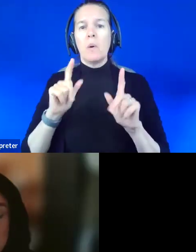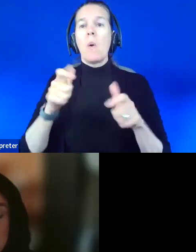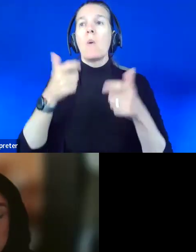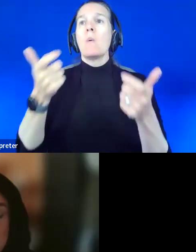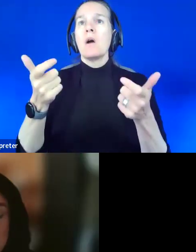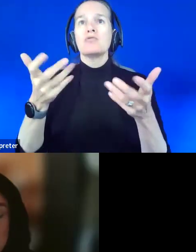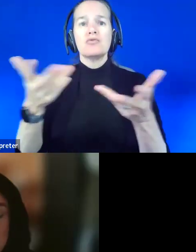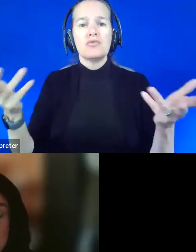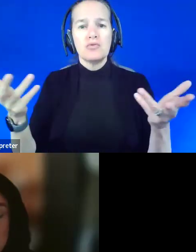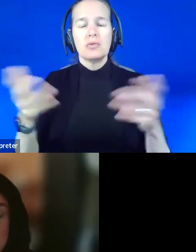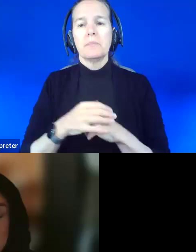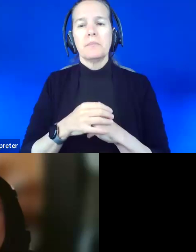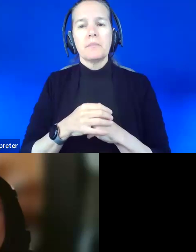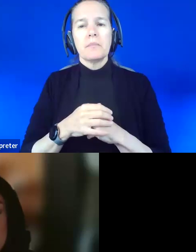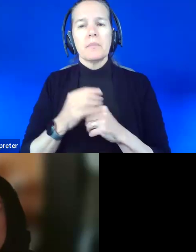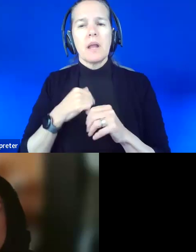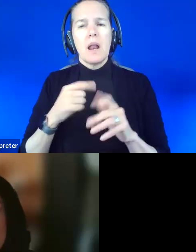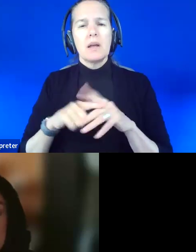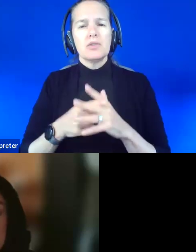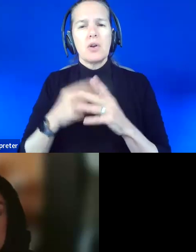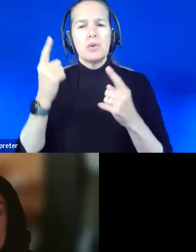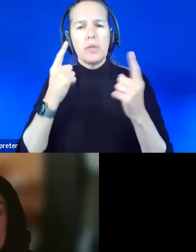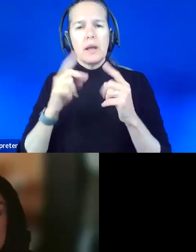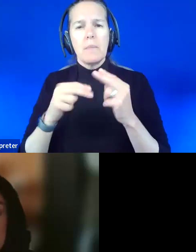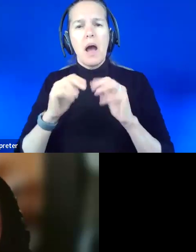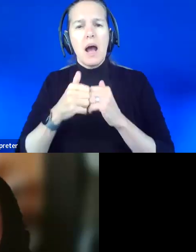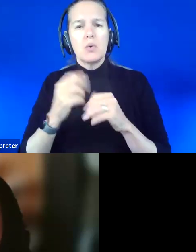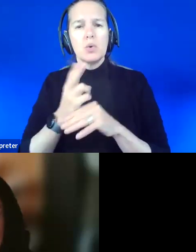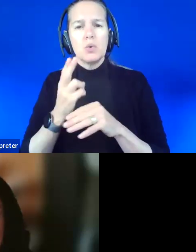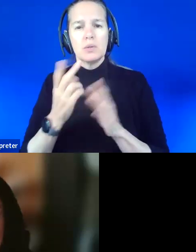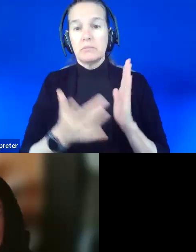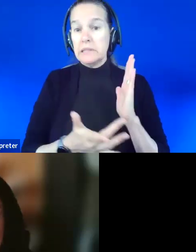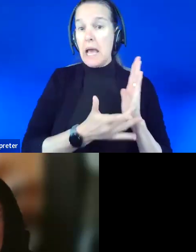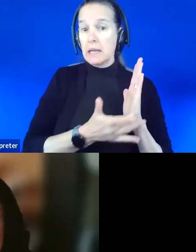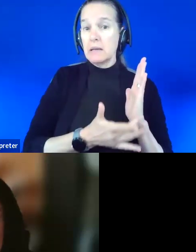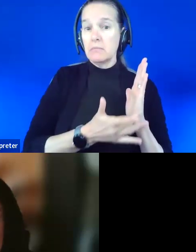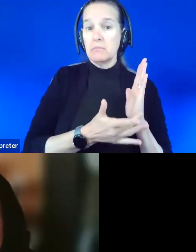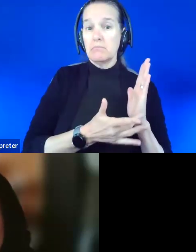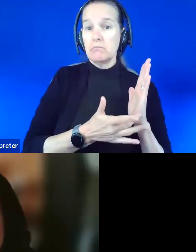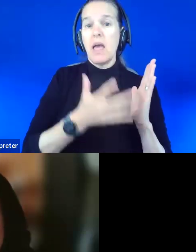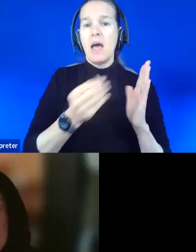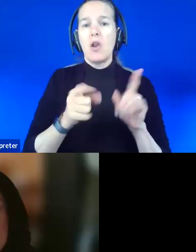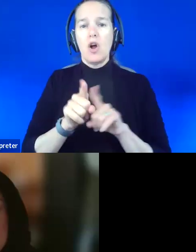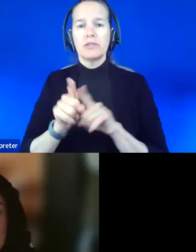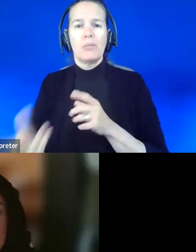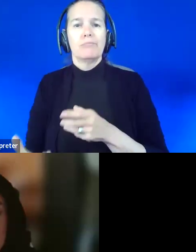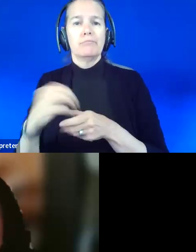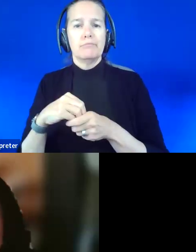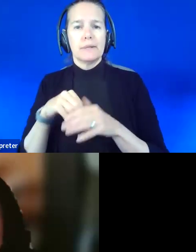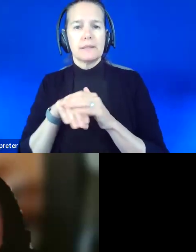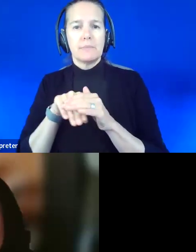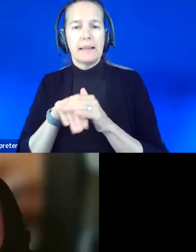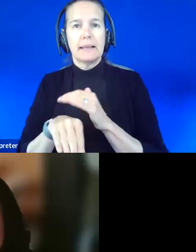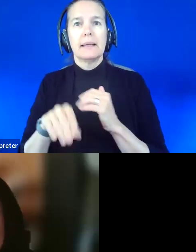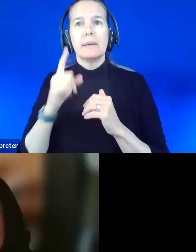me. And I started to think about how we can use the tech to do that, but also to bring accessibility into it. Because a lot of times